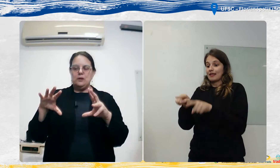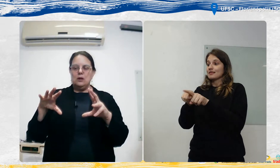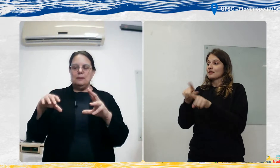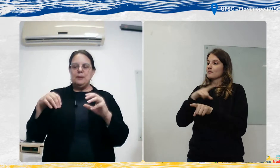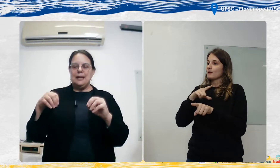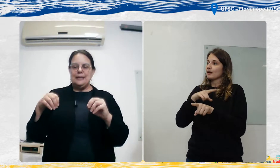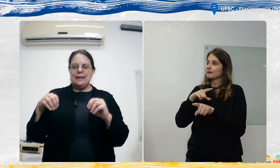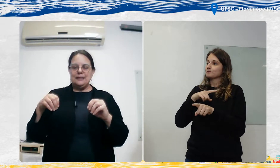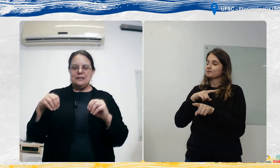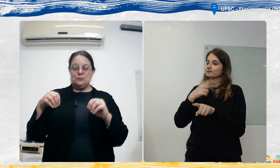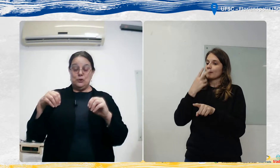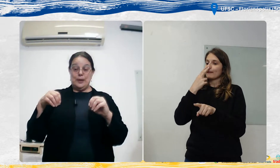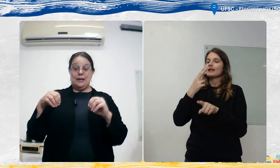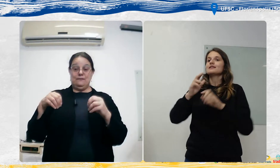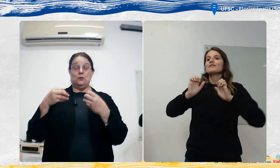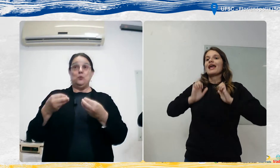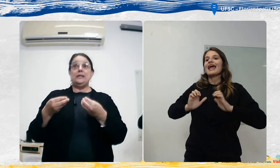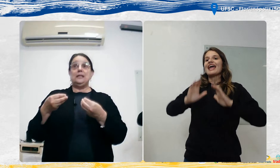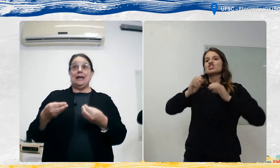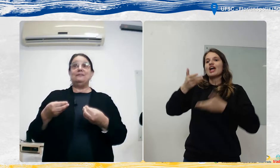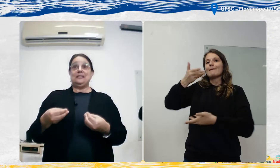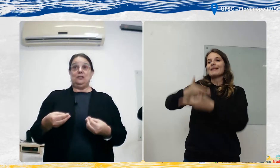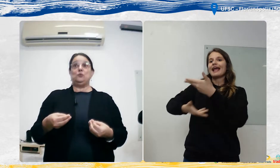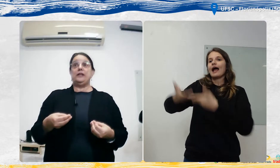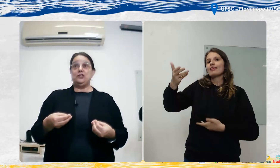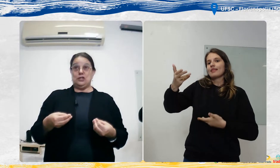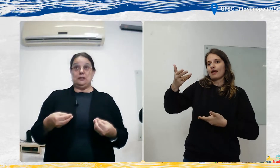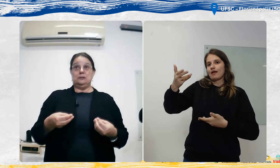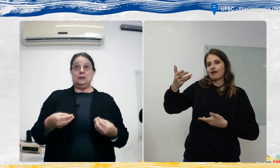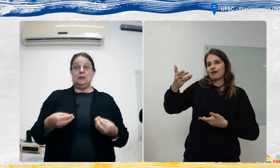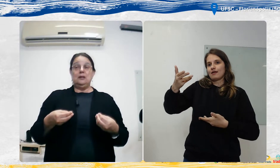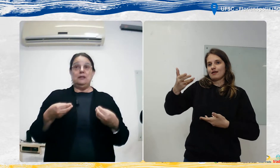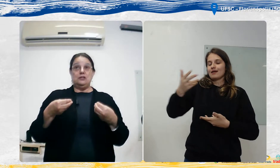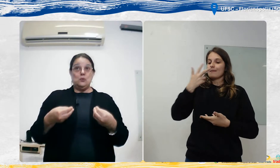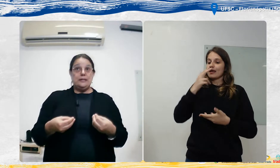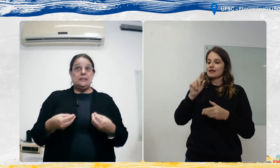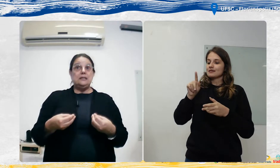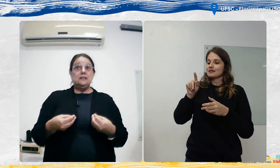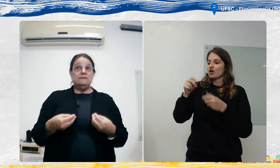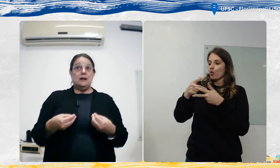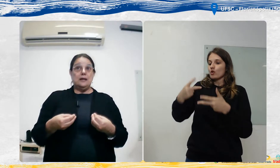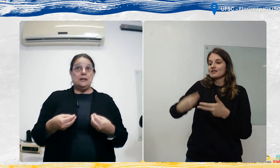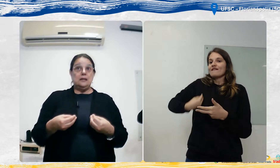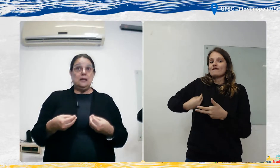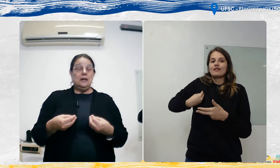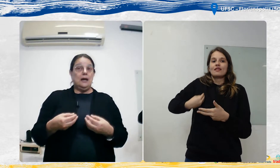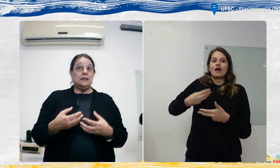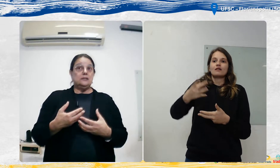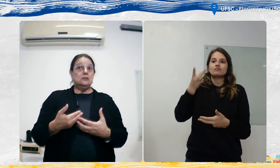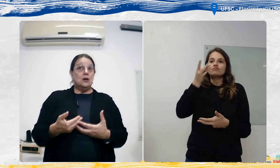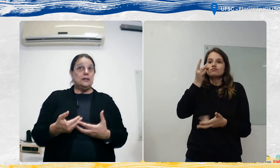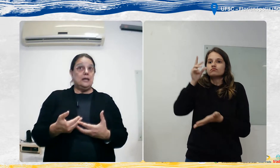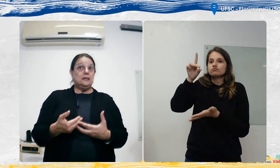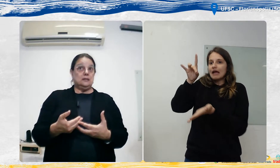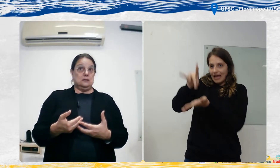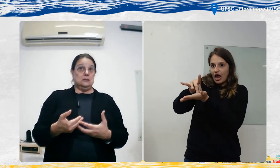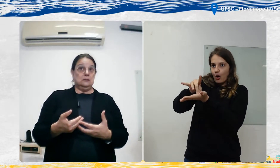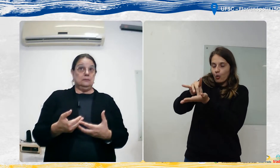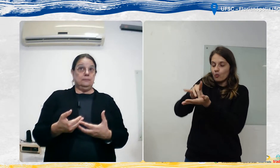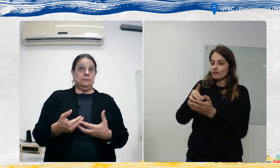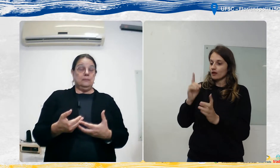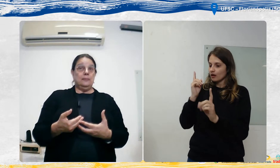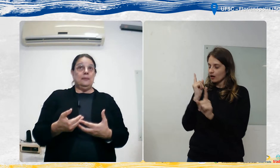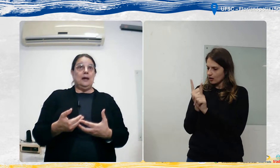what we call applied ethics, where you have a real life situation that you identify as not